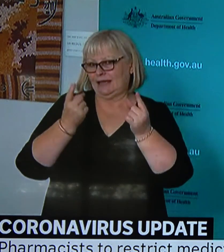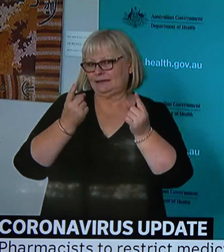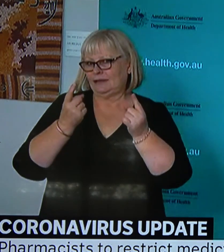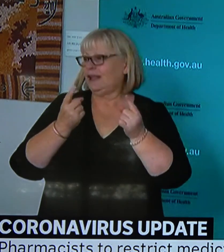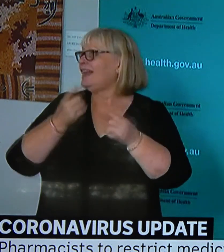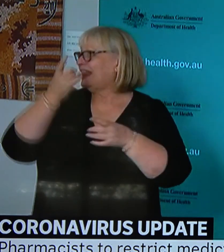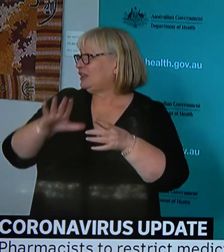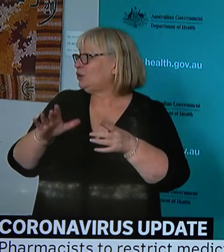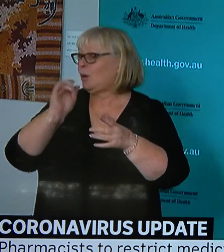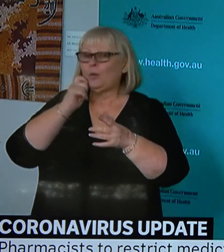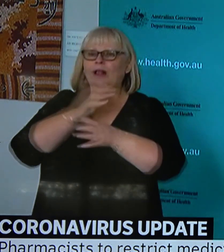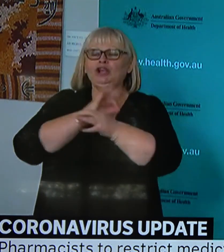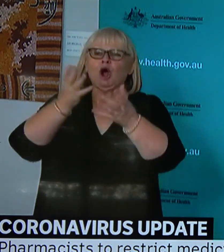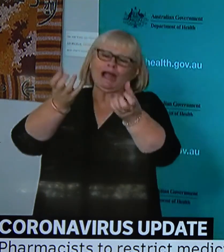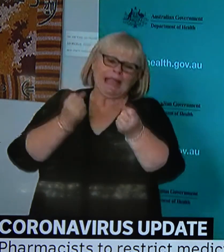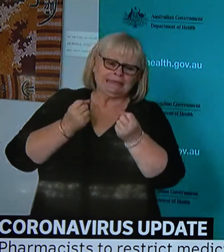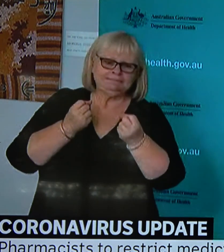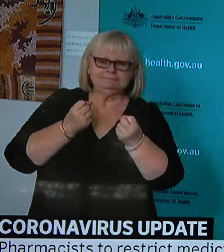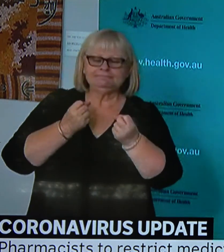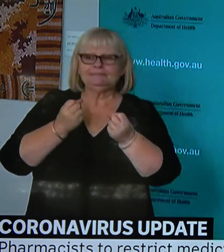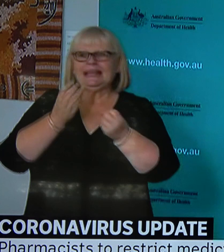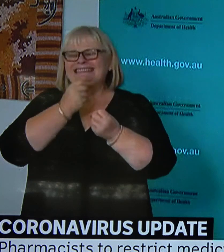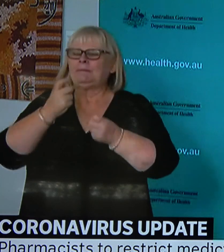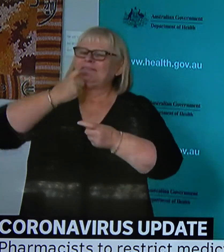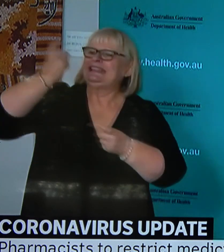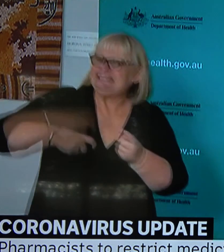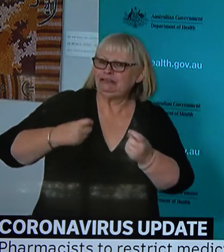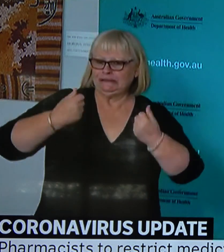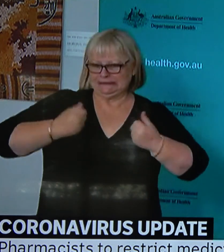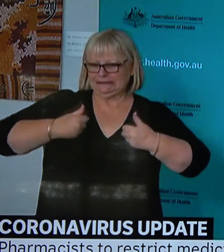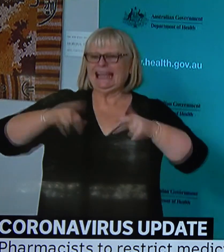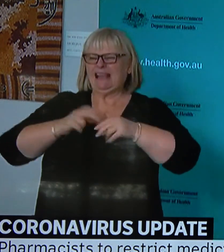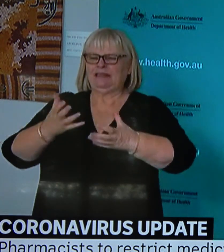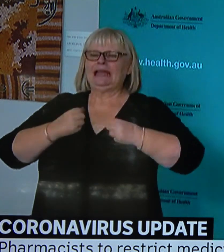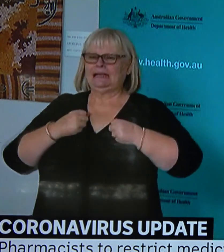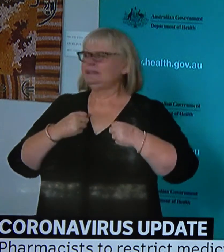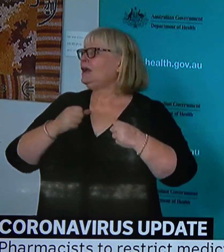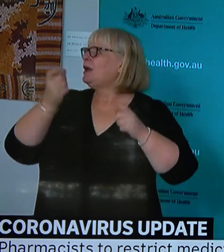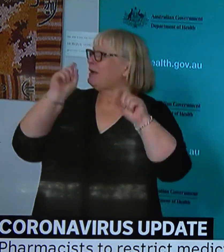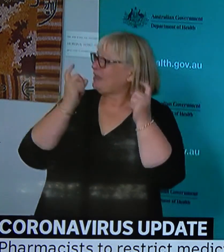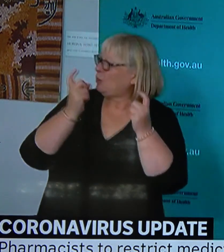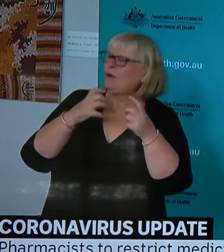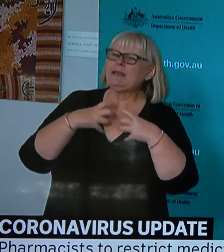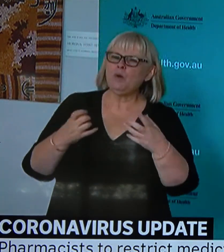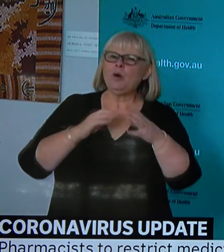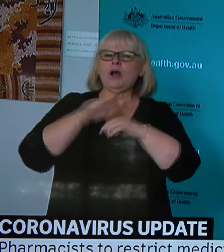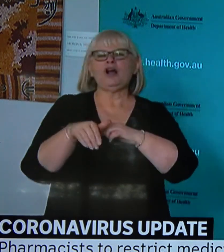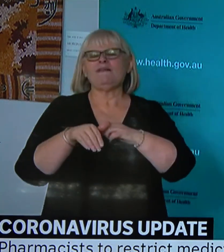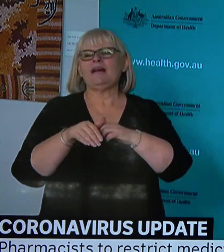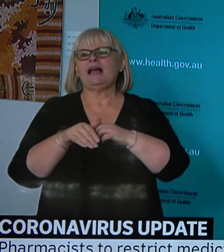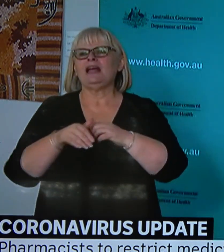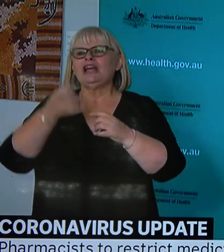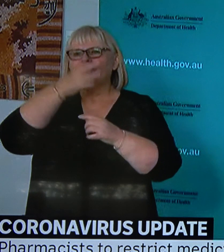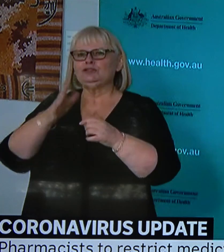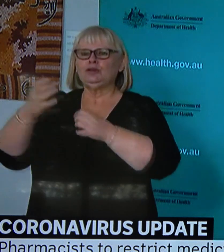least that their children won't necessarily have some of the more serious symptoms if they do contract the virus, but they're worried about